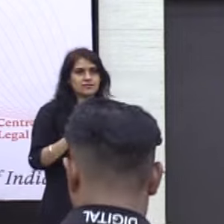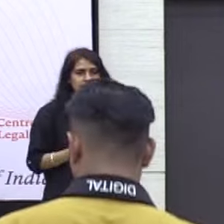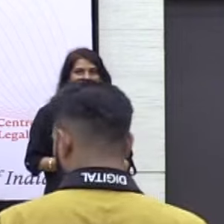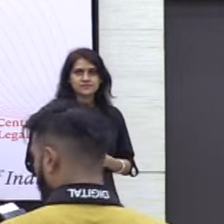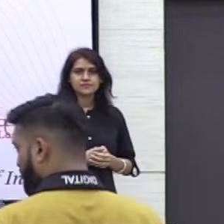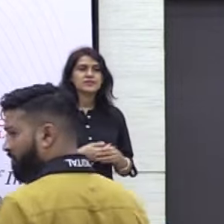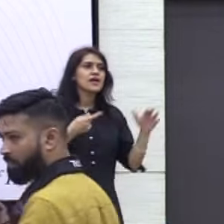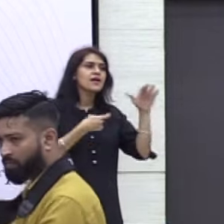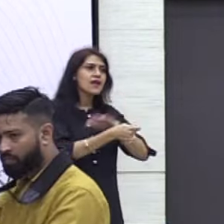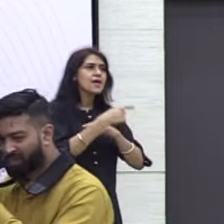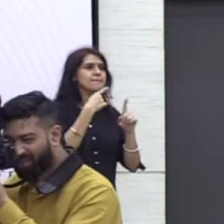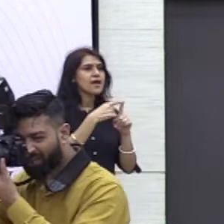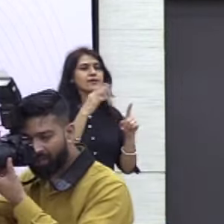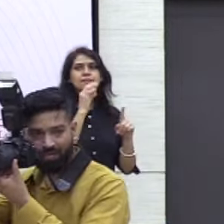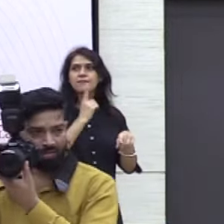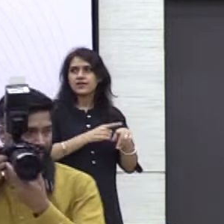and punishment. Mr. Sibal.